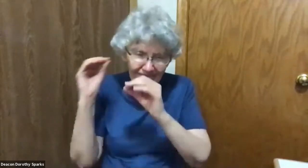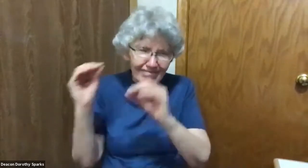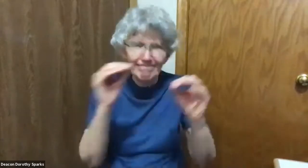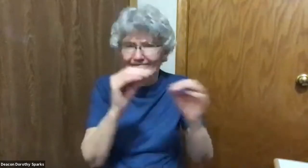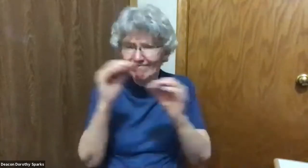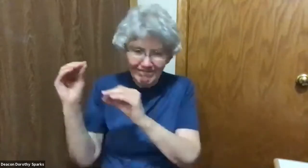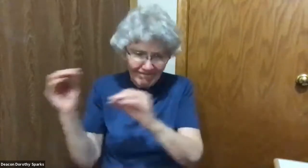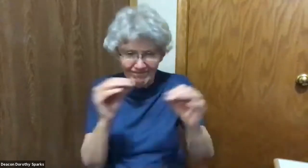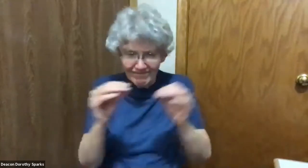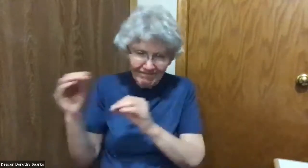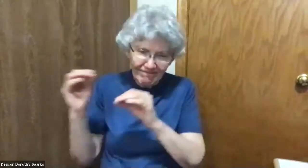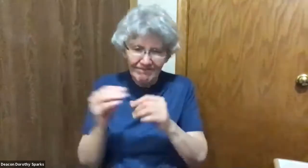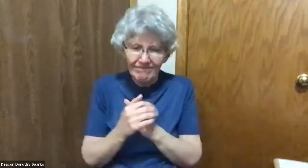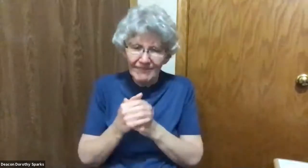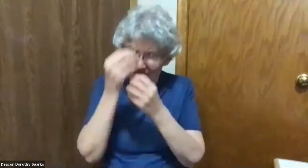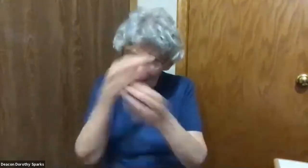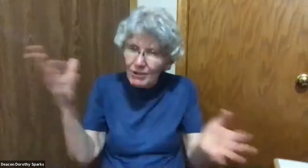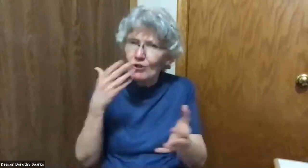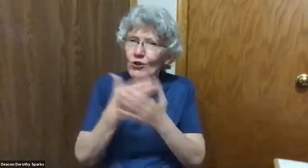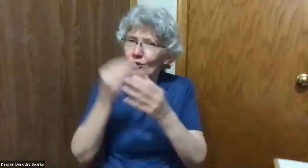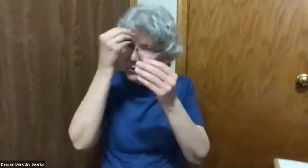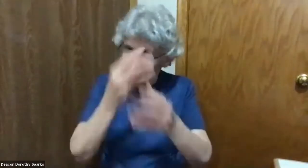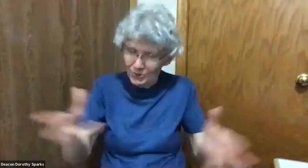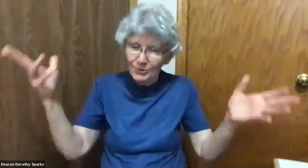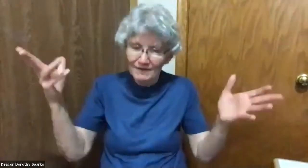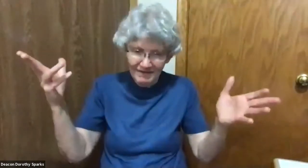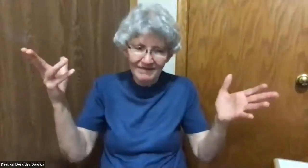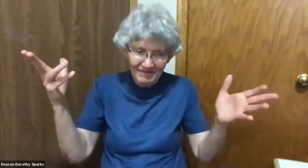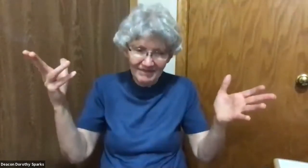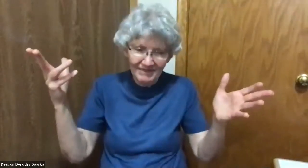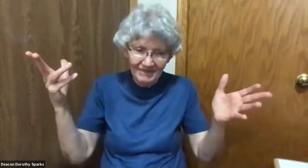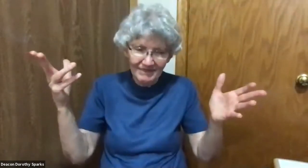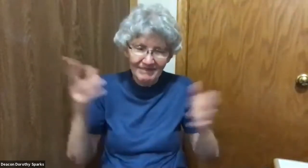In many different ways, John preached the good news to the people.